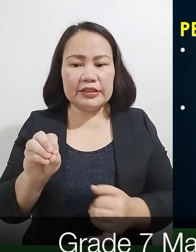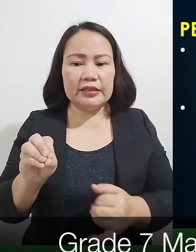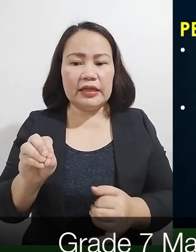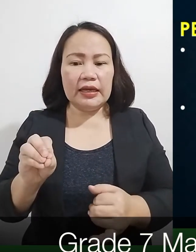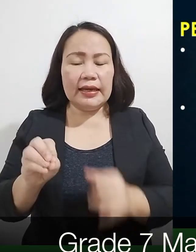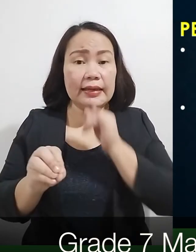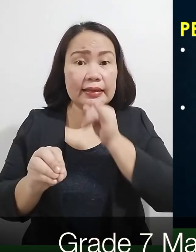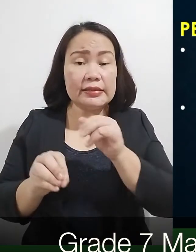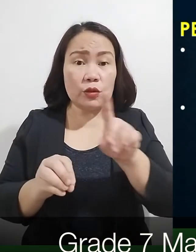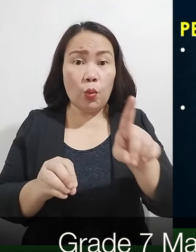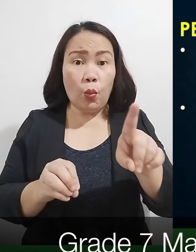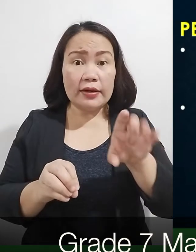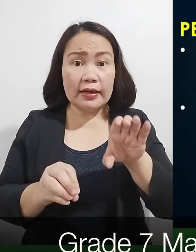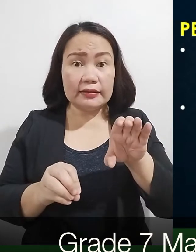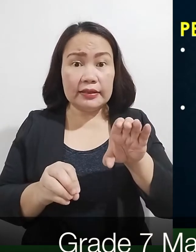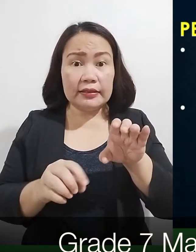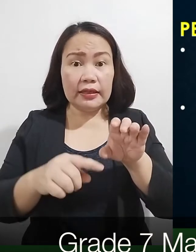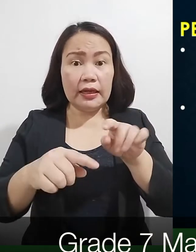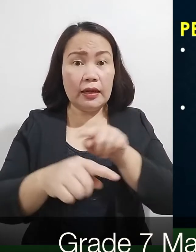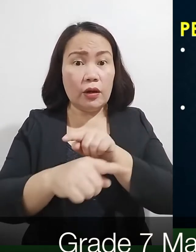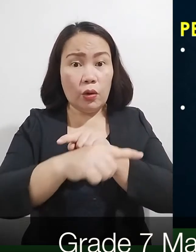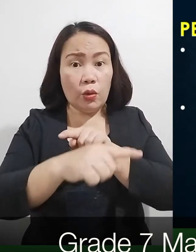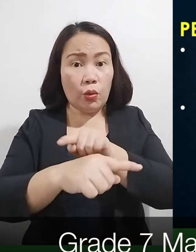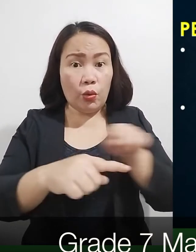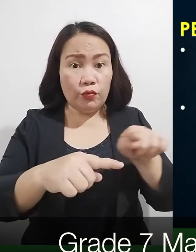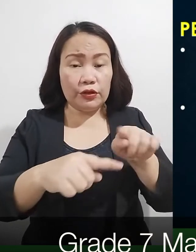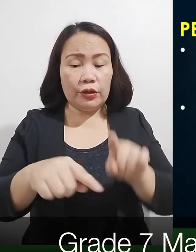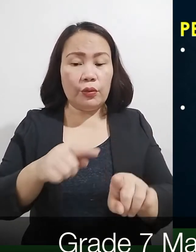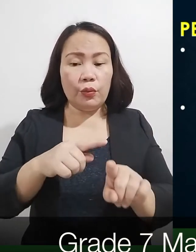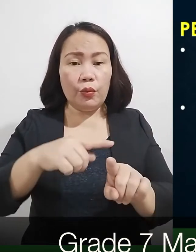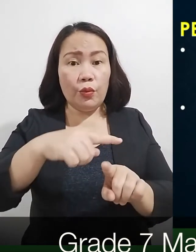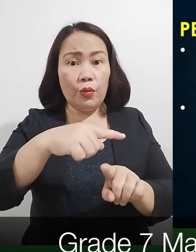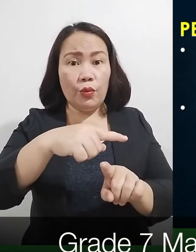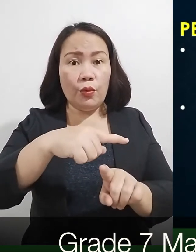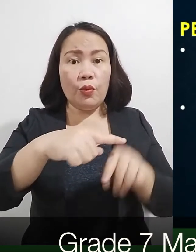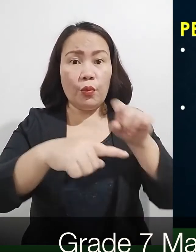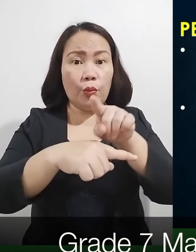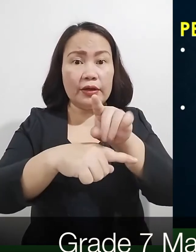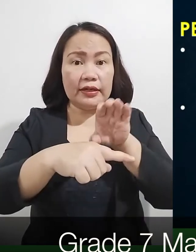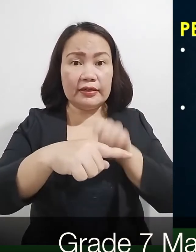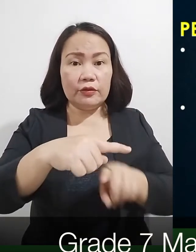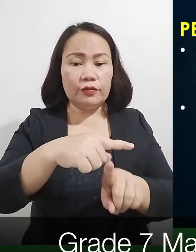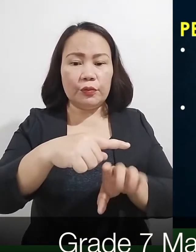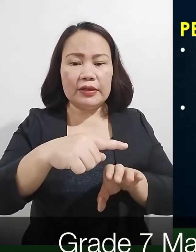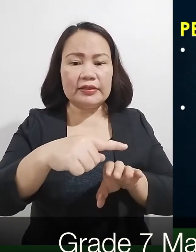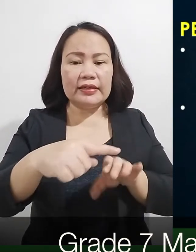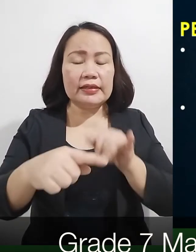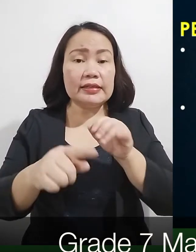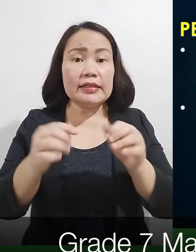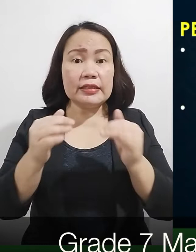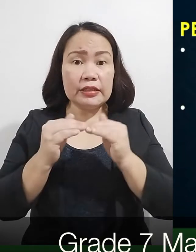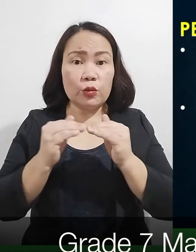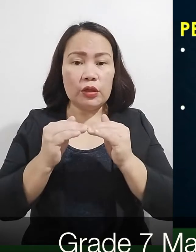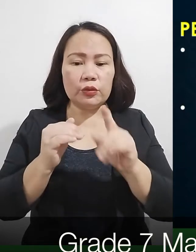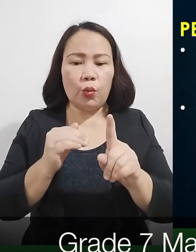or exactly 1 because 100 divided by 100 is equal to 1.